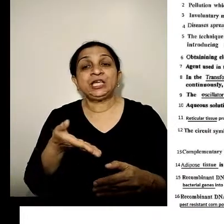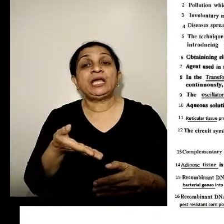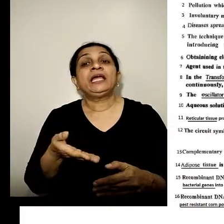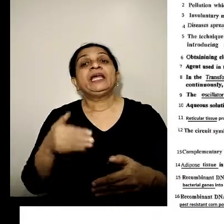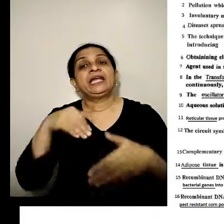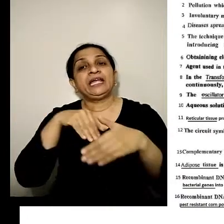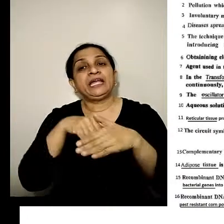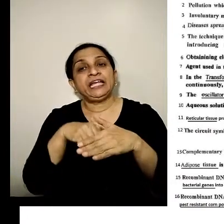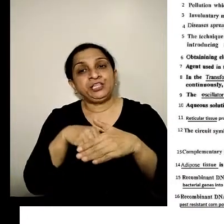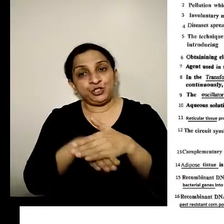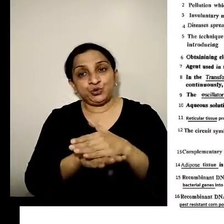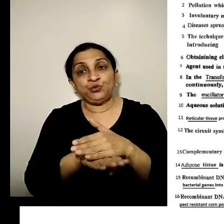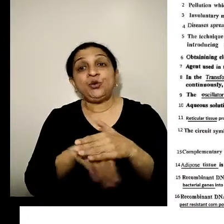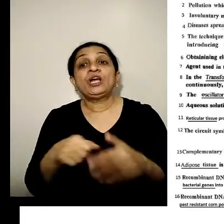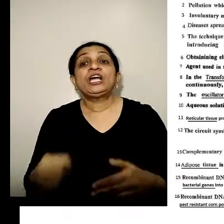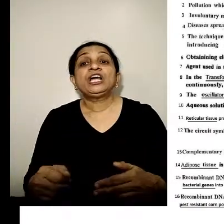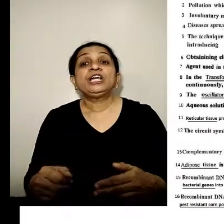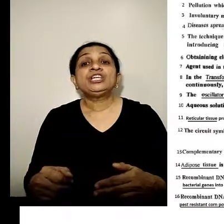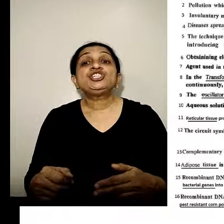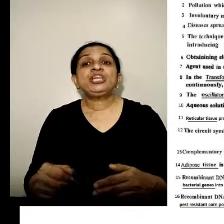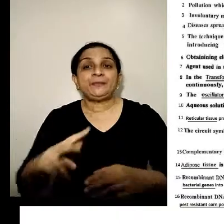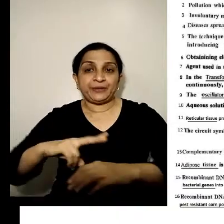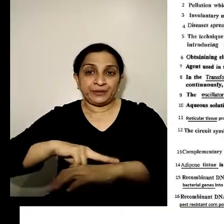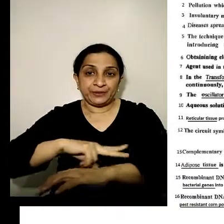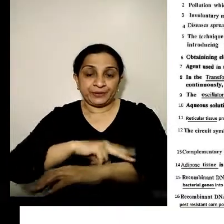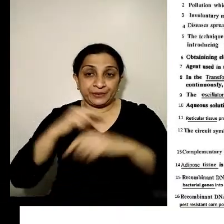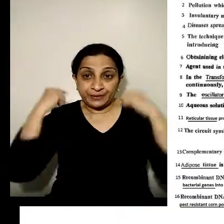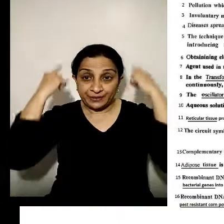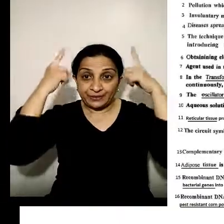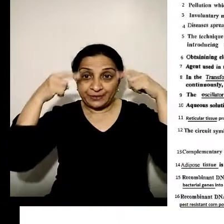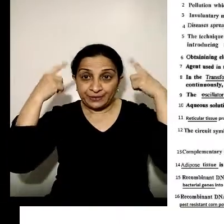genes into sheep